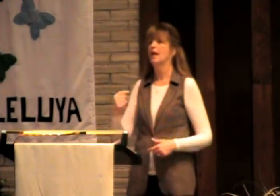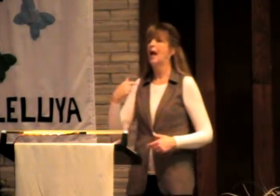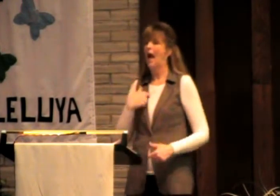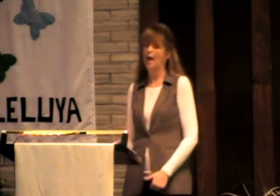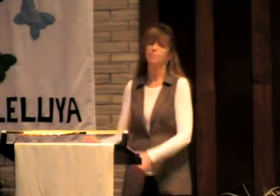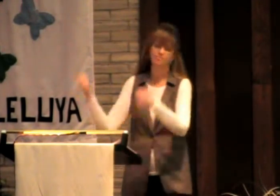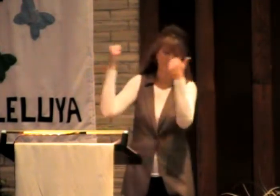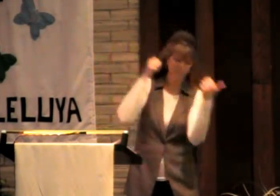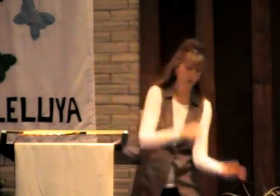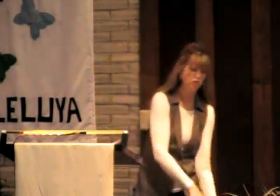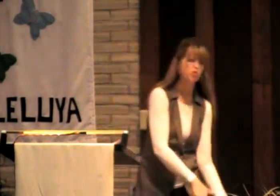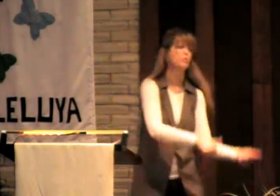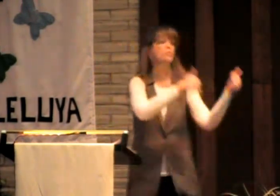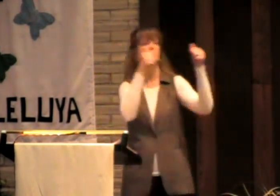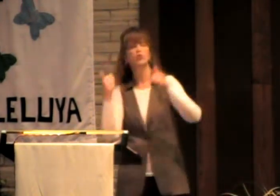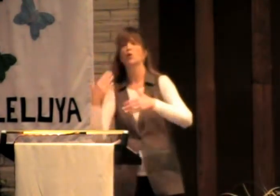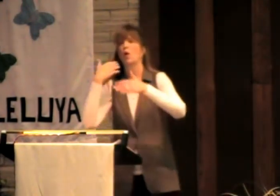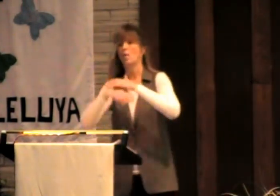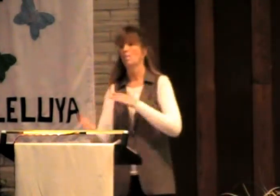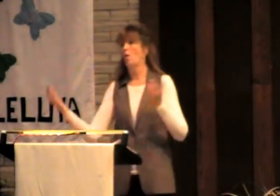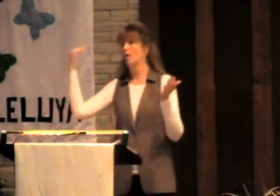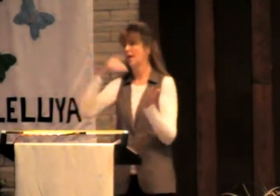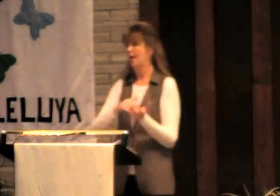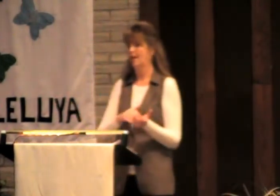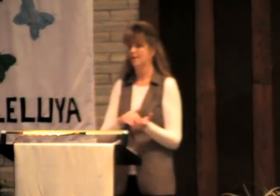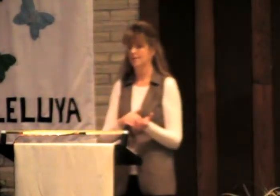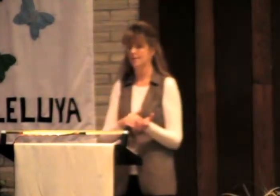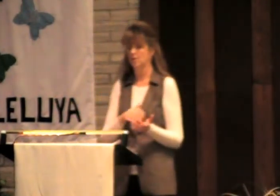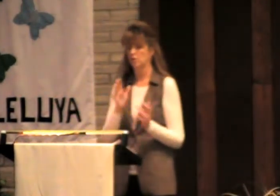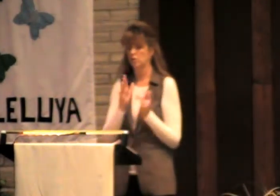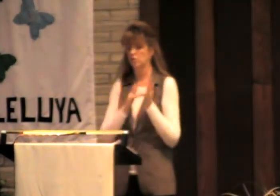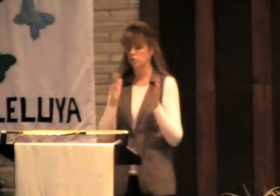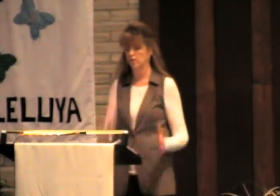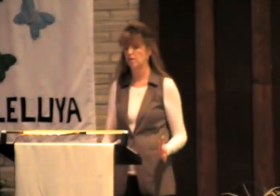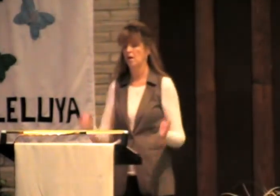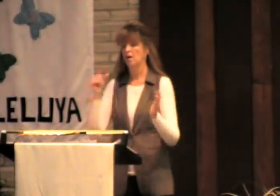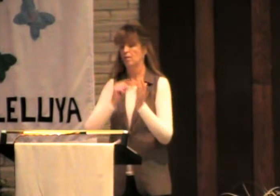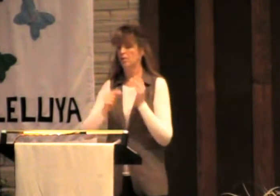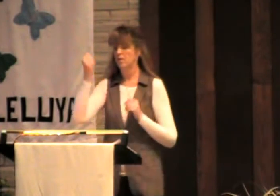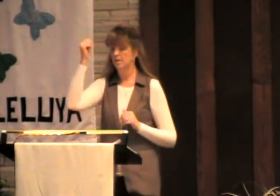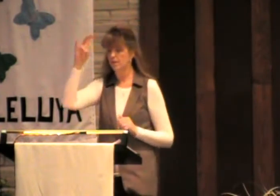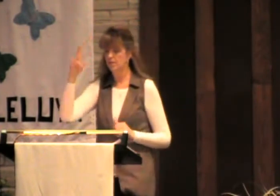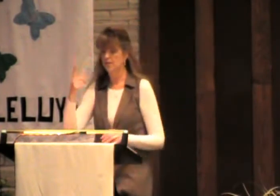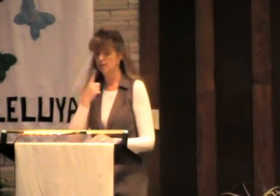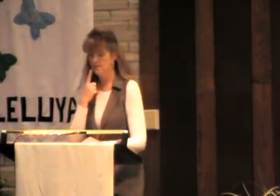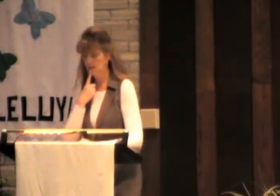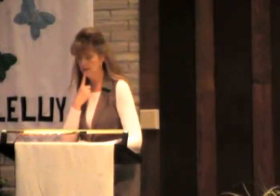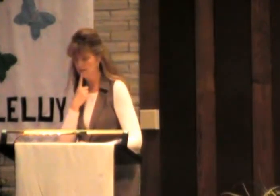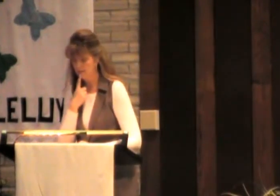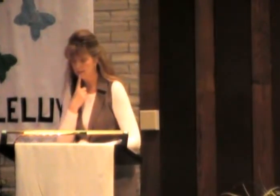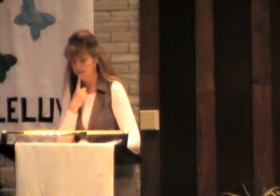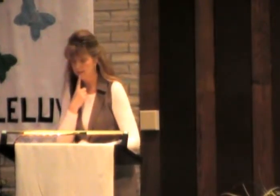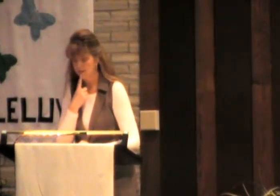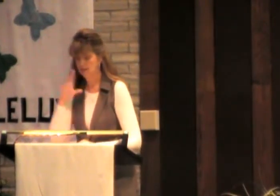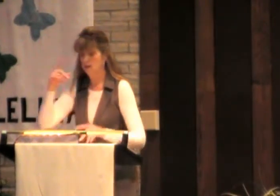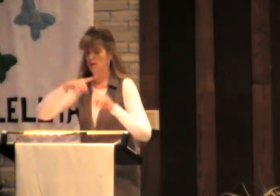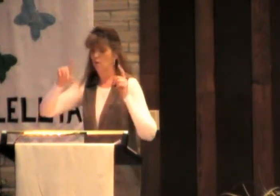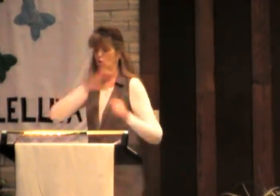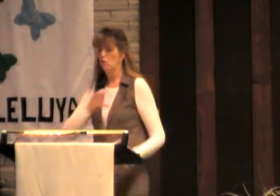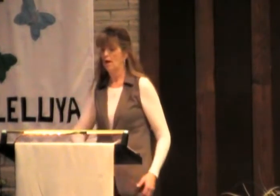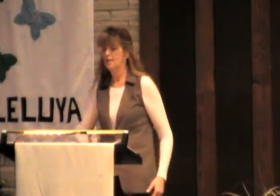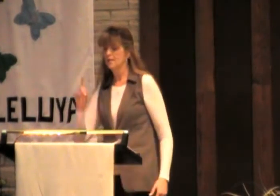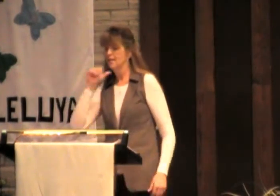did change my life, and I'm being baptized and being born again as a Christian. Verse